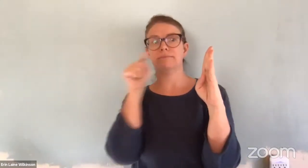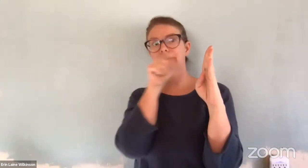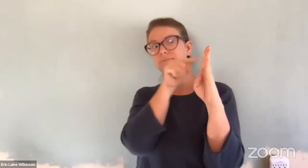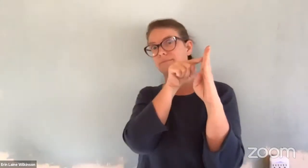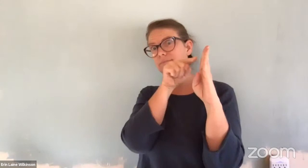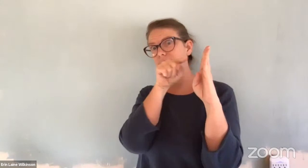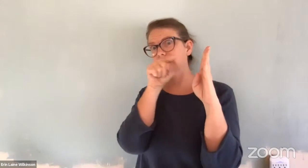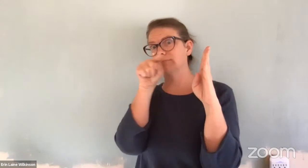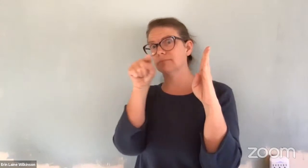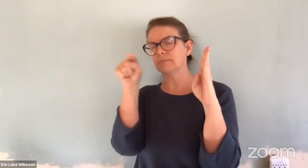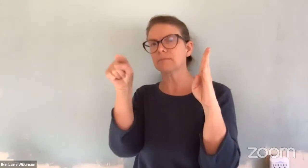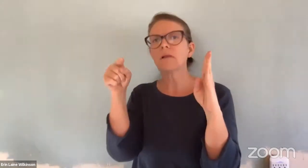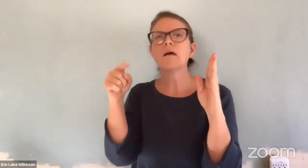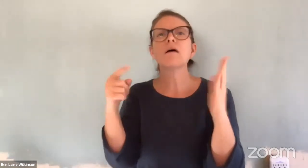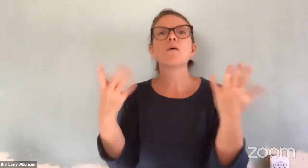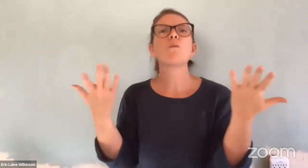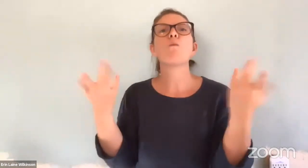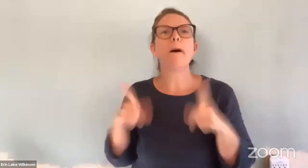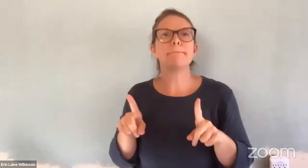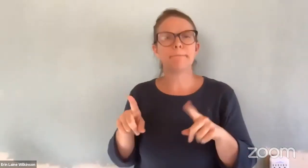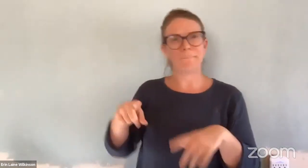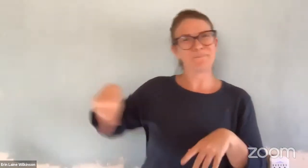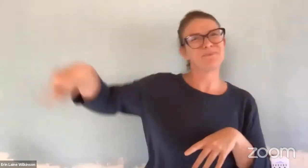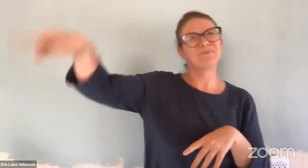as time does.